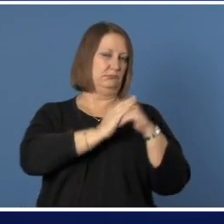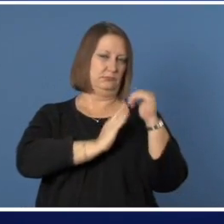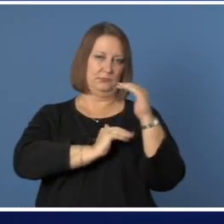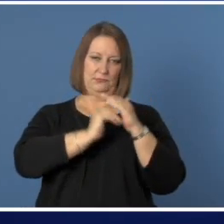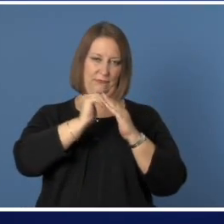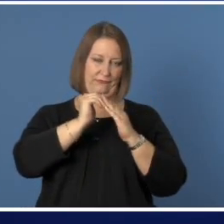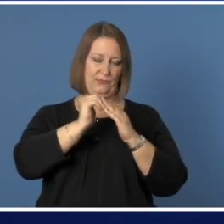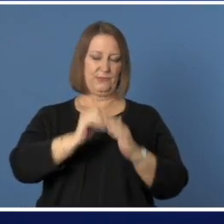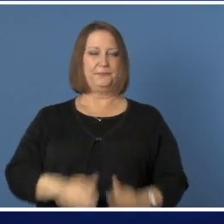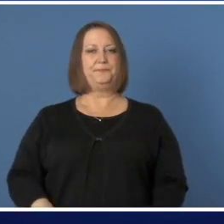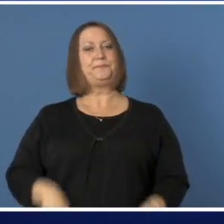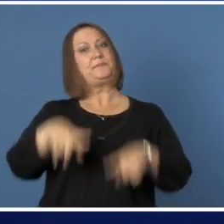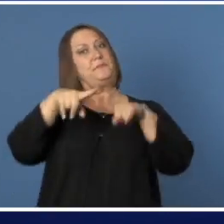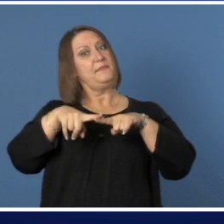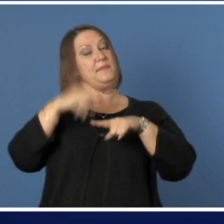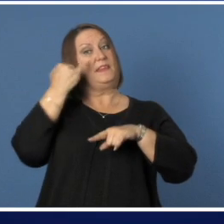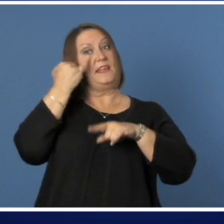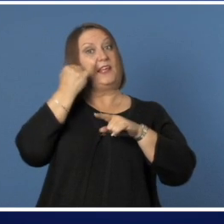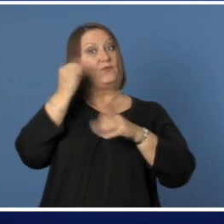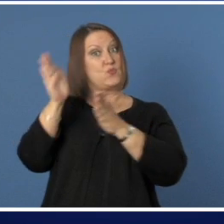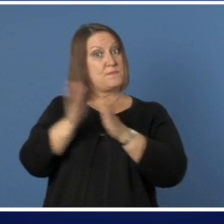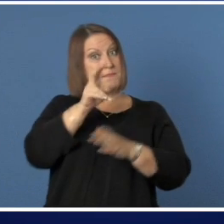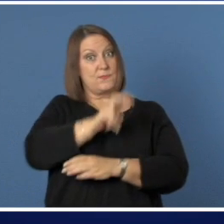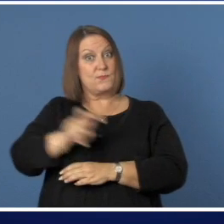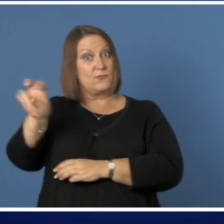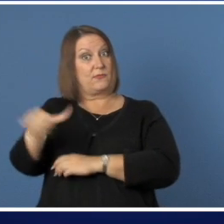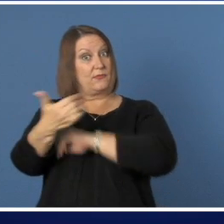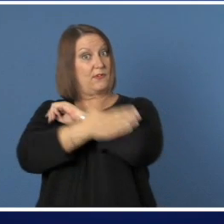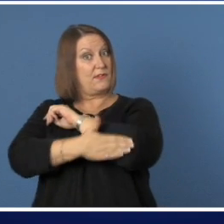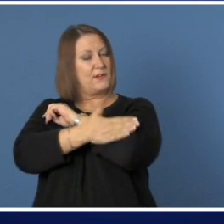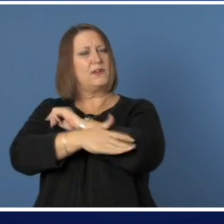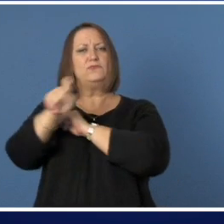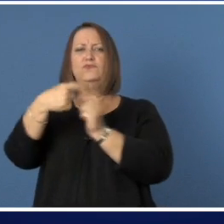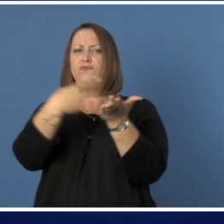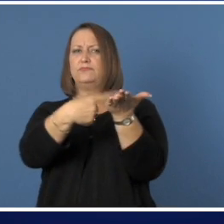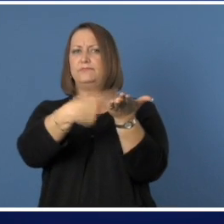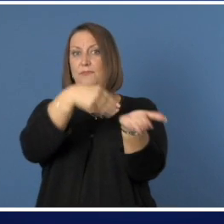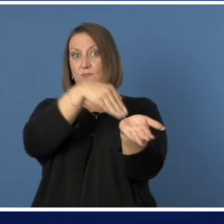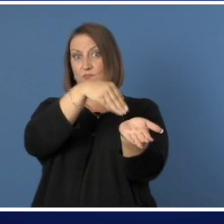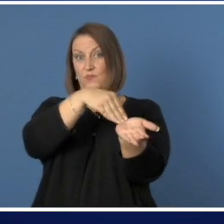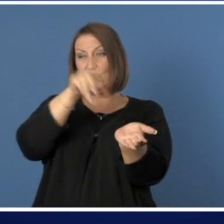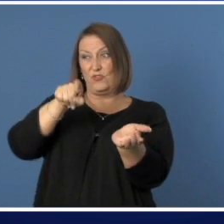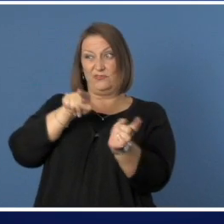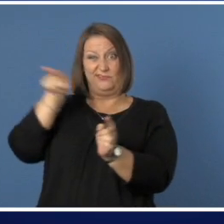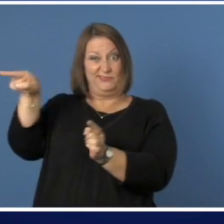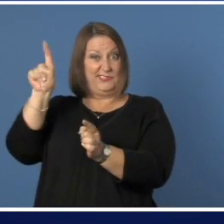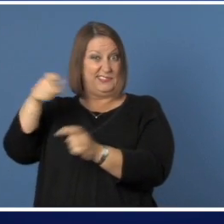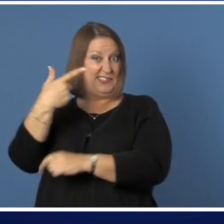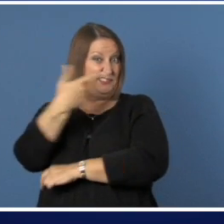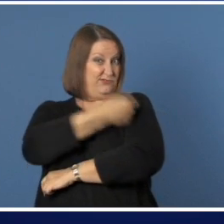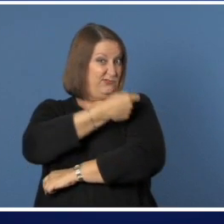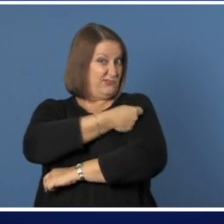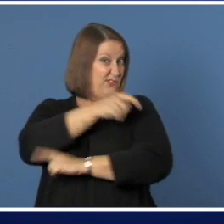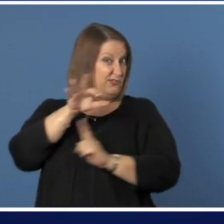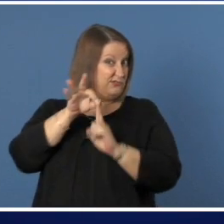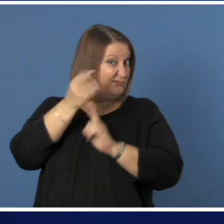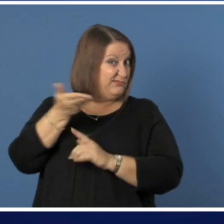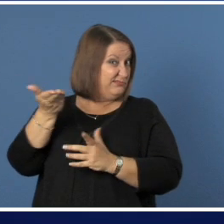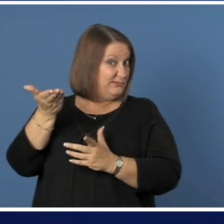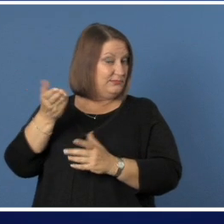Depending on where your travels take you, talk to your doctor about any special immunizations you may need